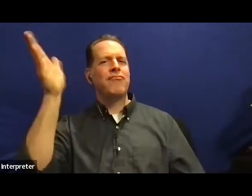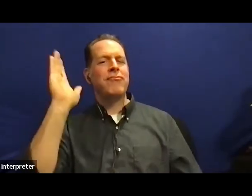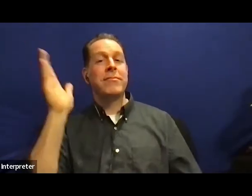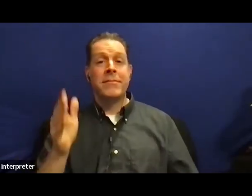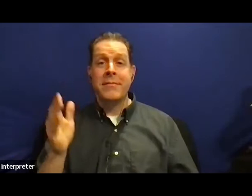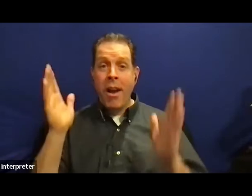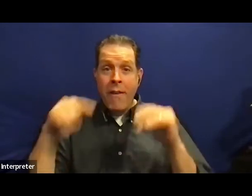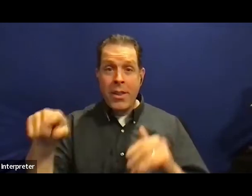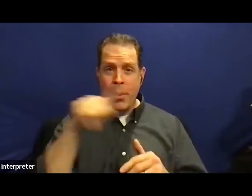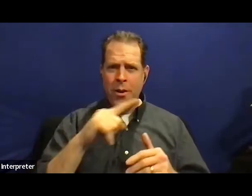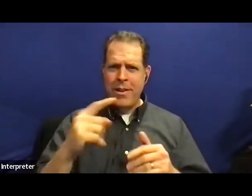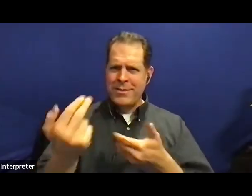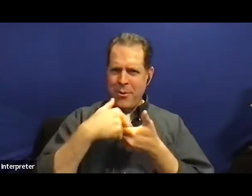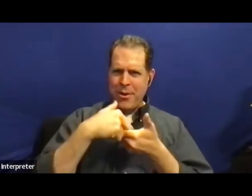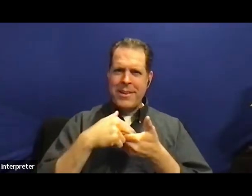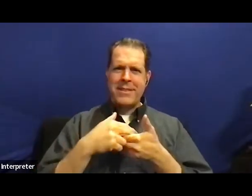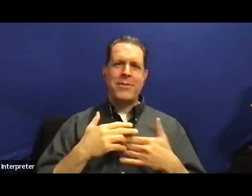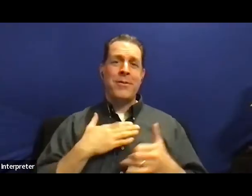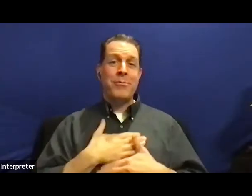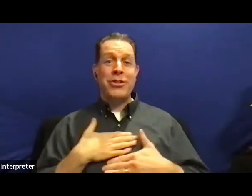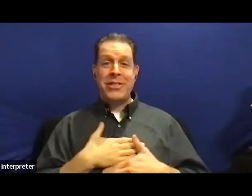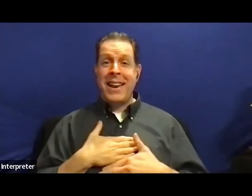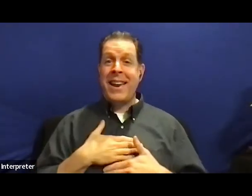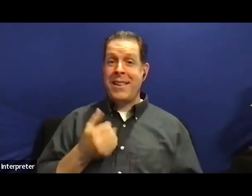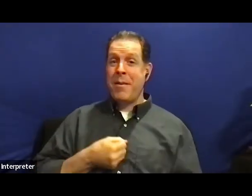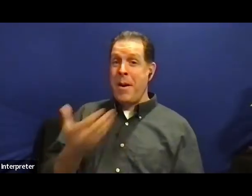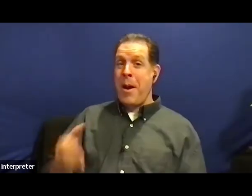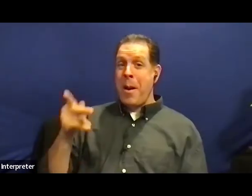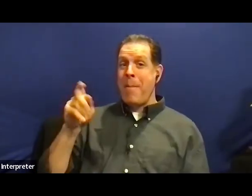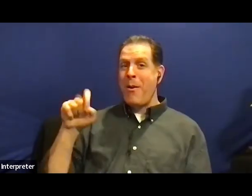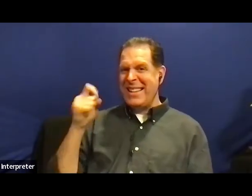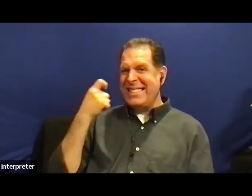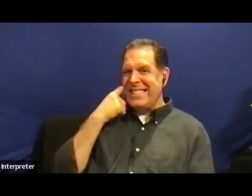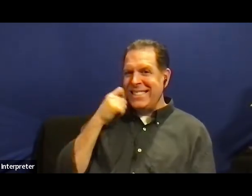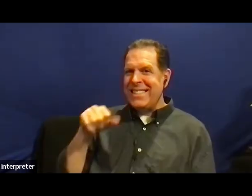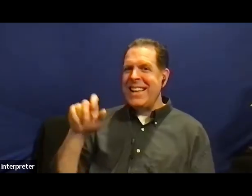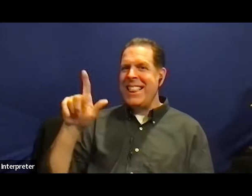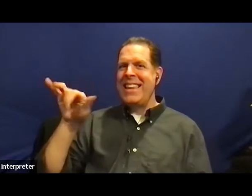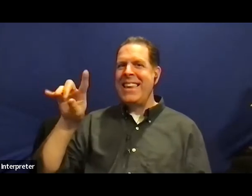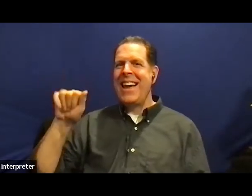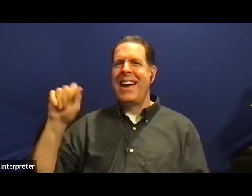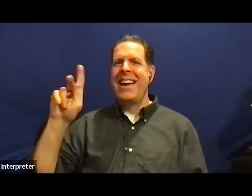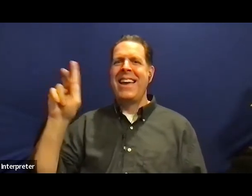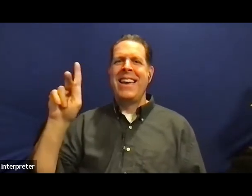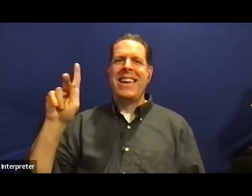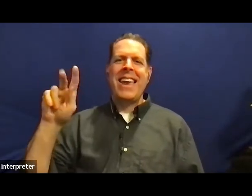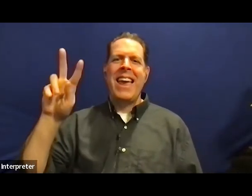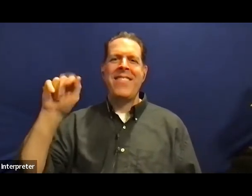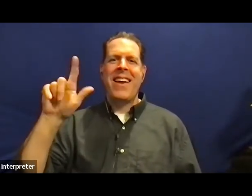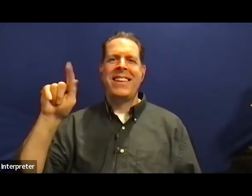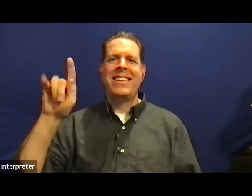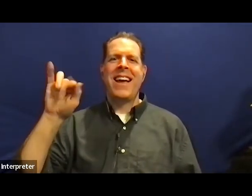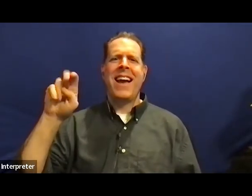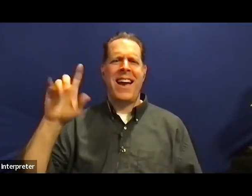you will join me in sharing our appreciation for Poet Laureate Lydia K. Valentine for opening this event with a